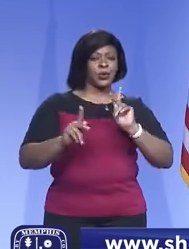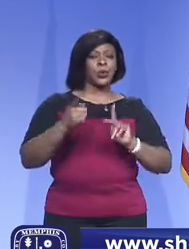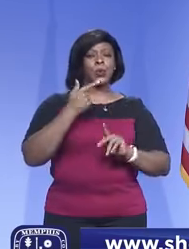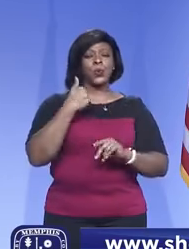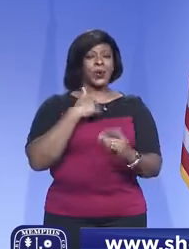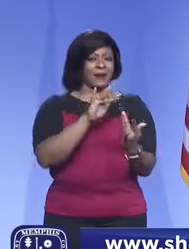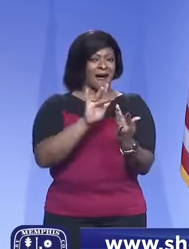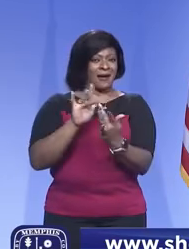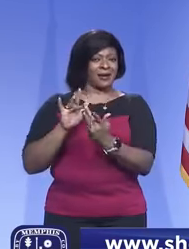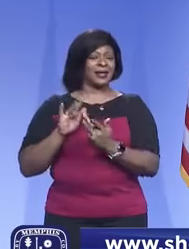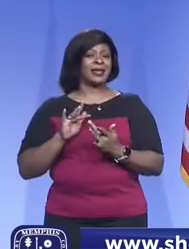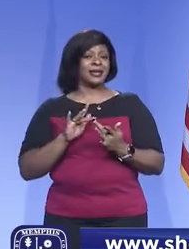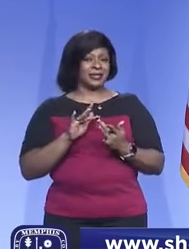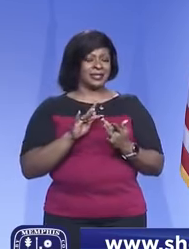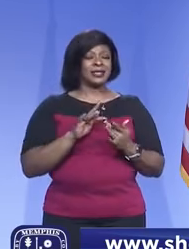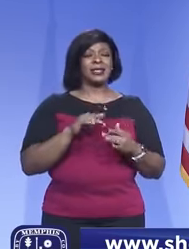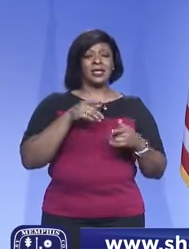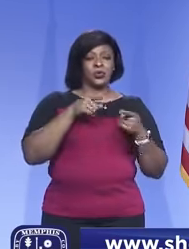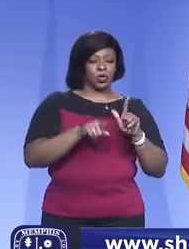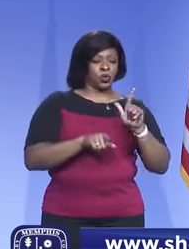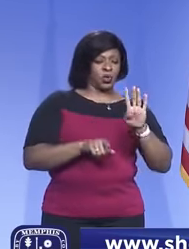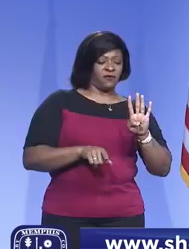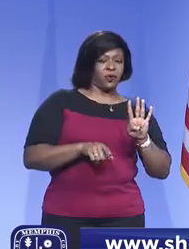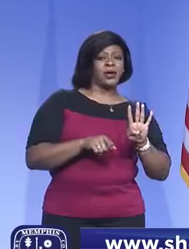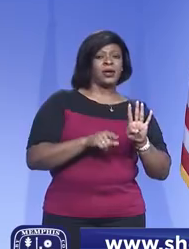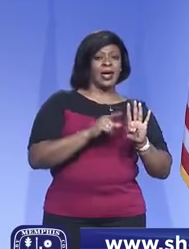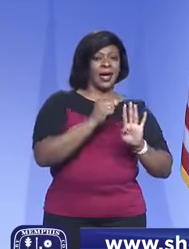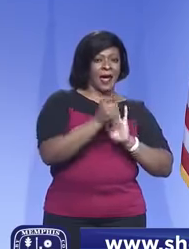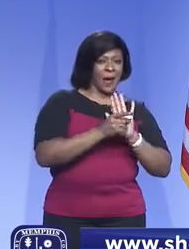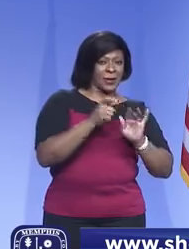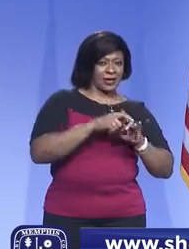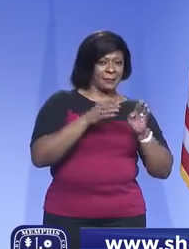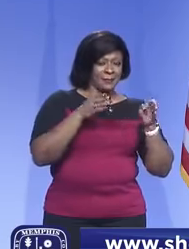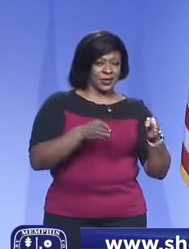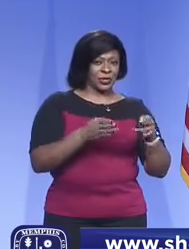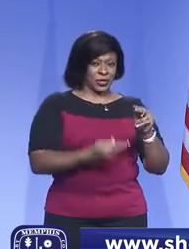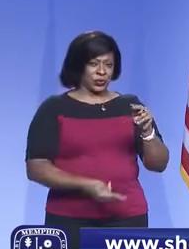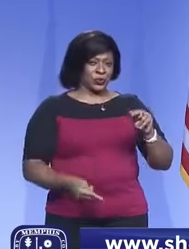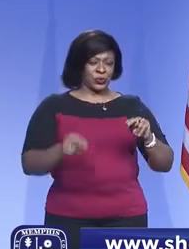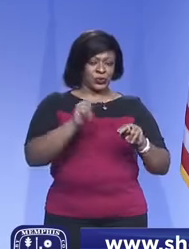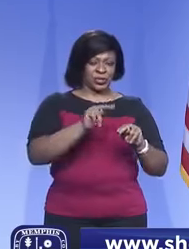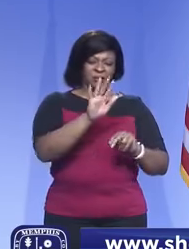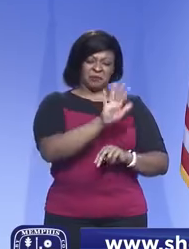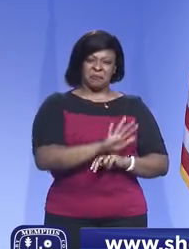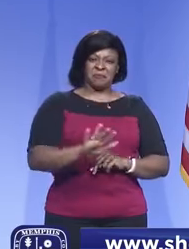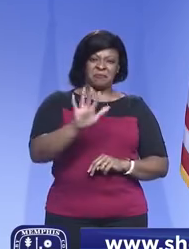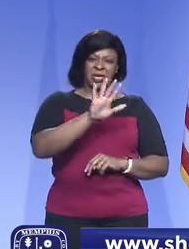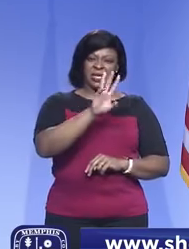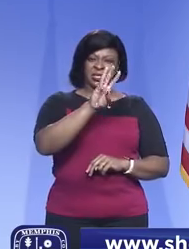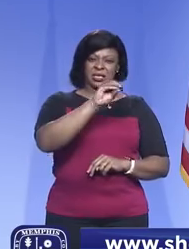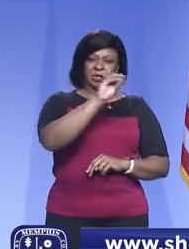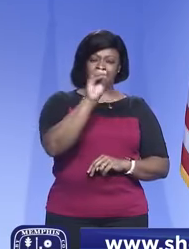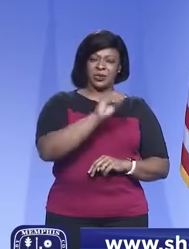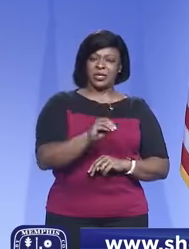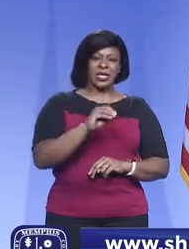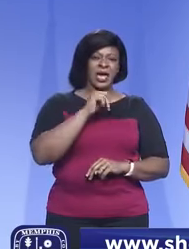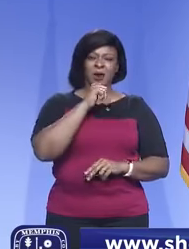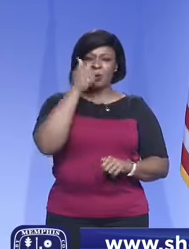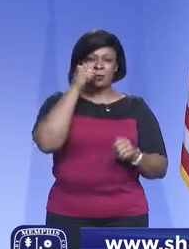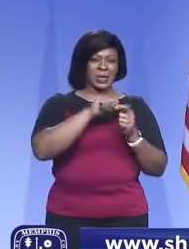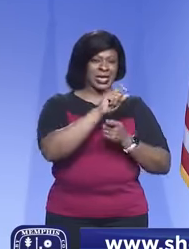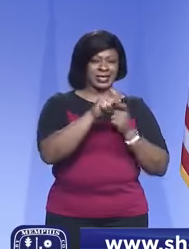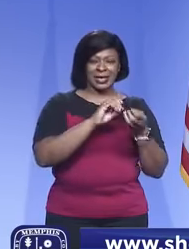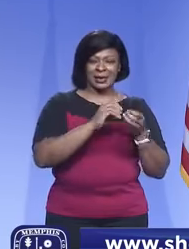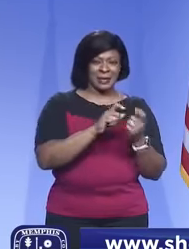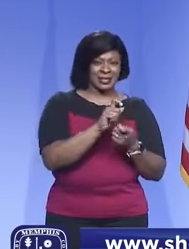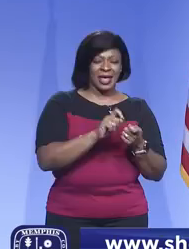contact within the 24-hour period, and that increased to somewhere over 60%, I don't recall the exact